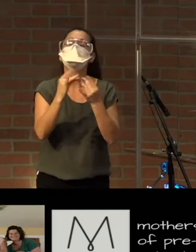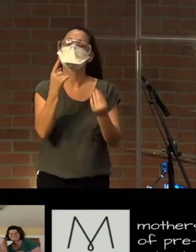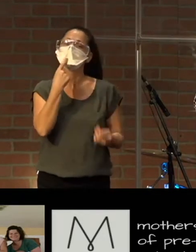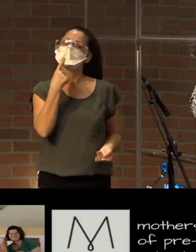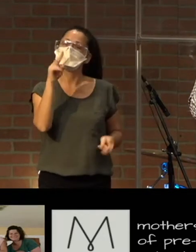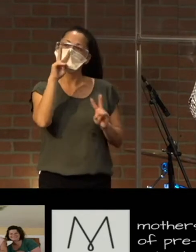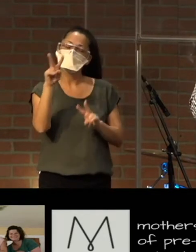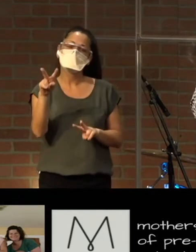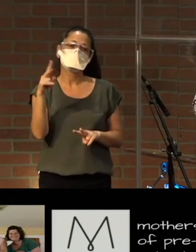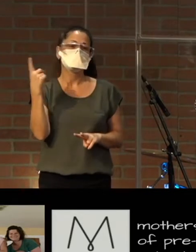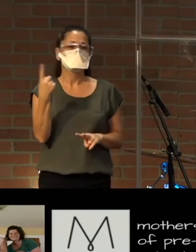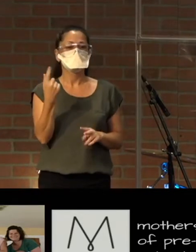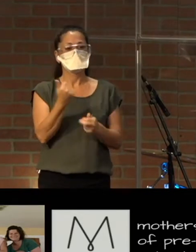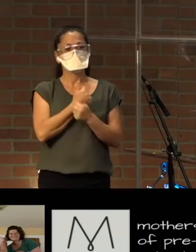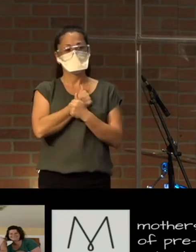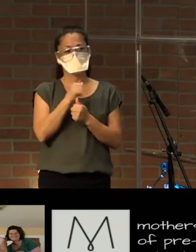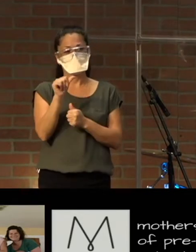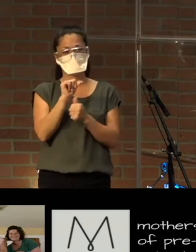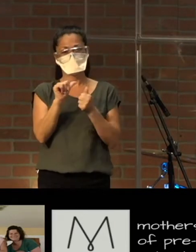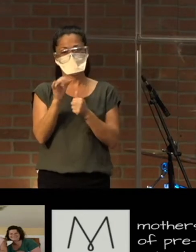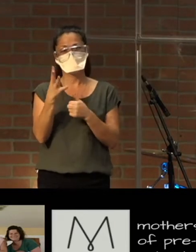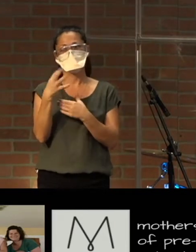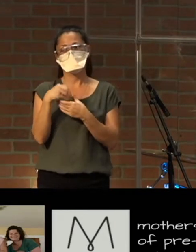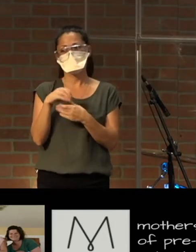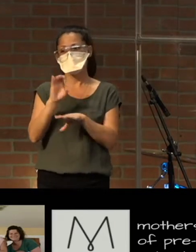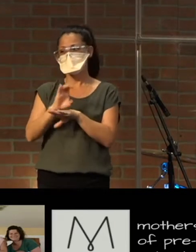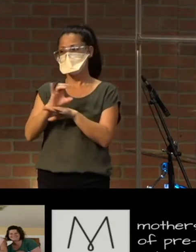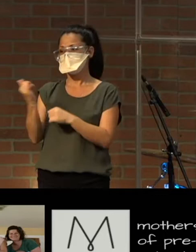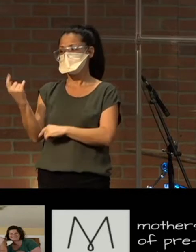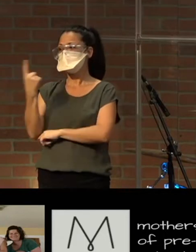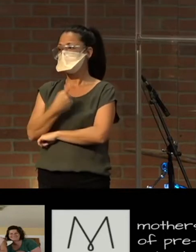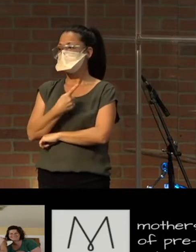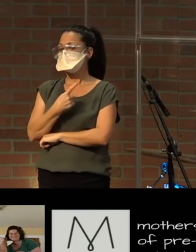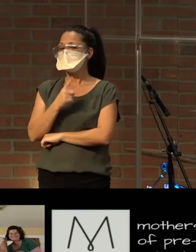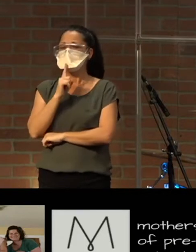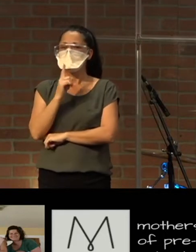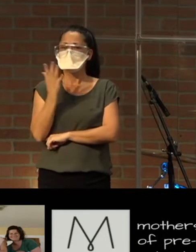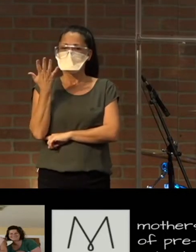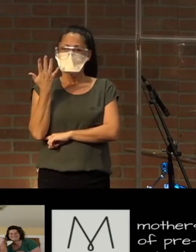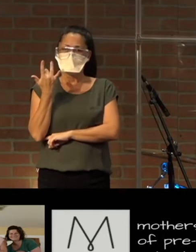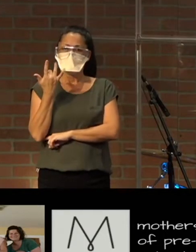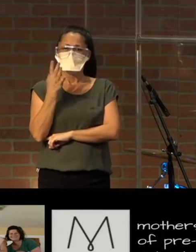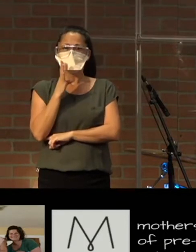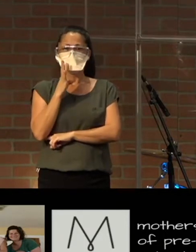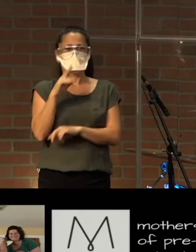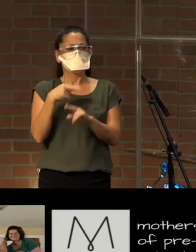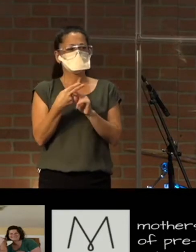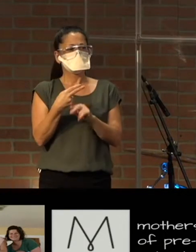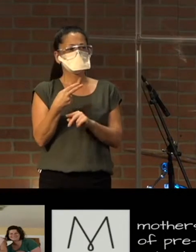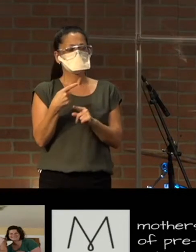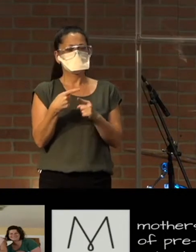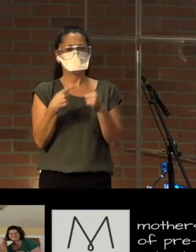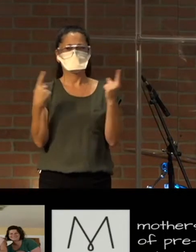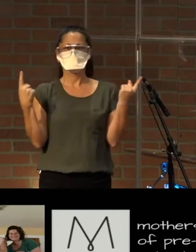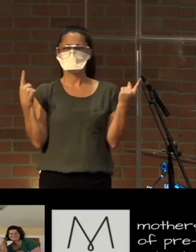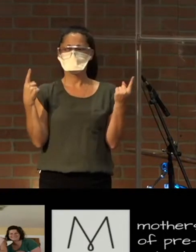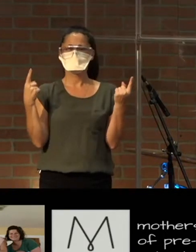at loving one another within the church today. So why bring up these polarizing